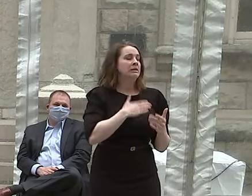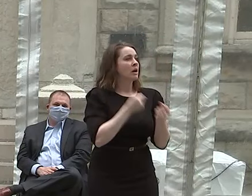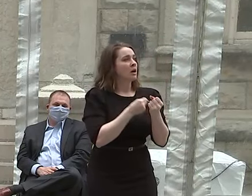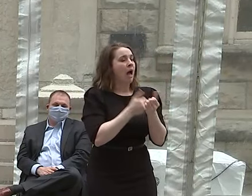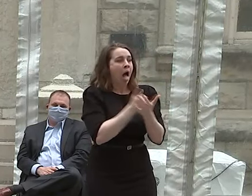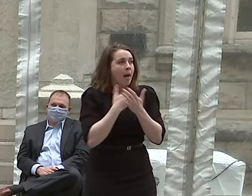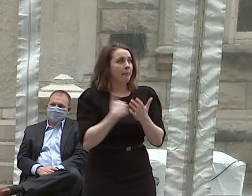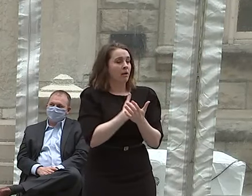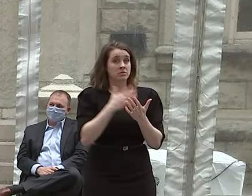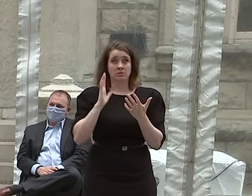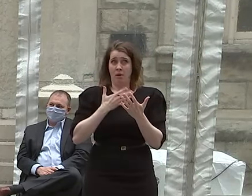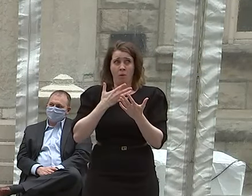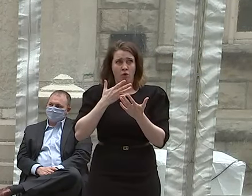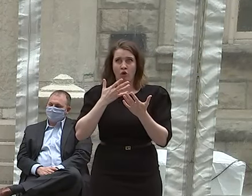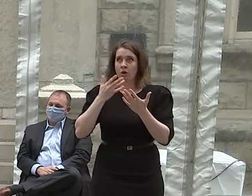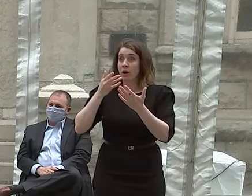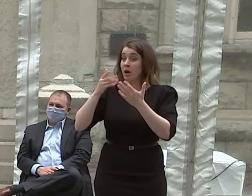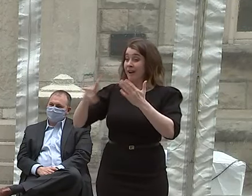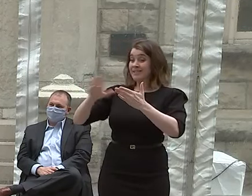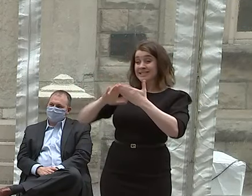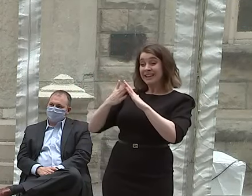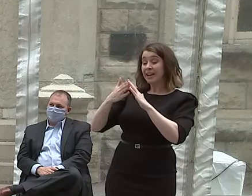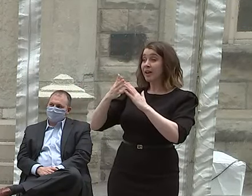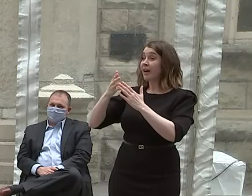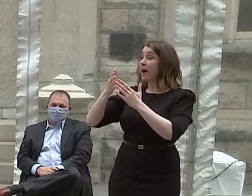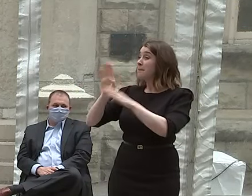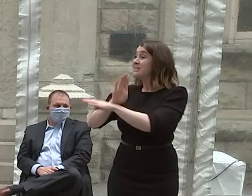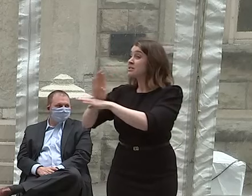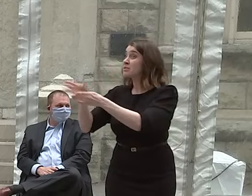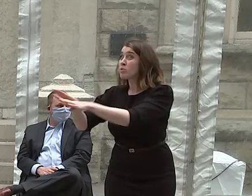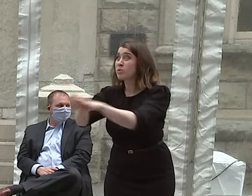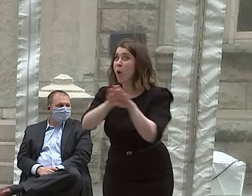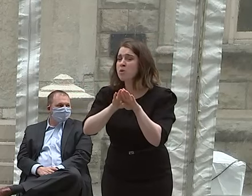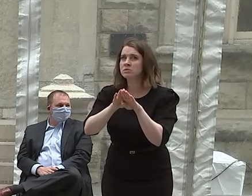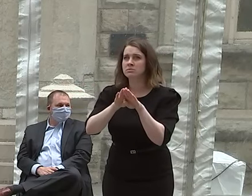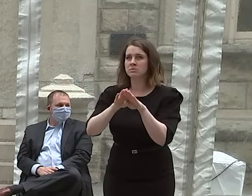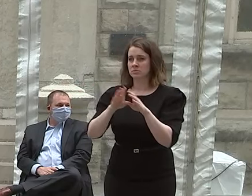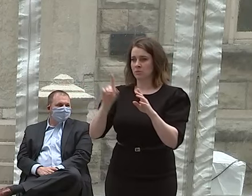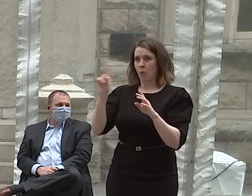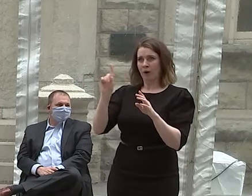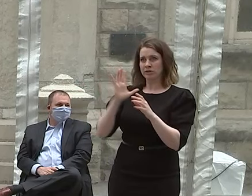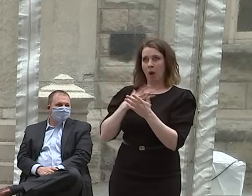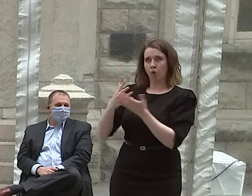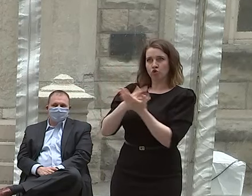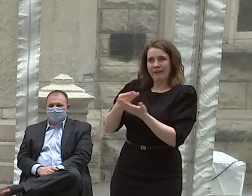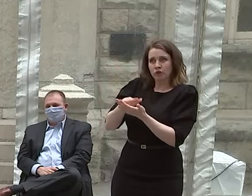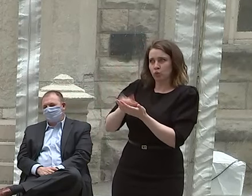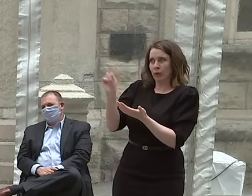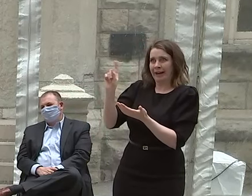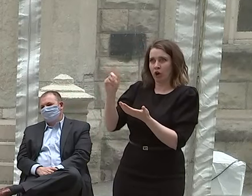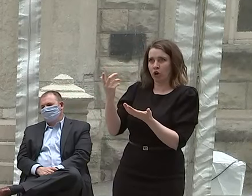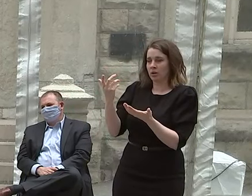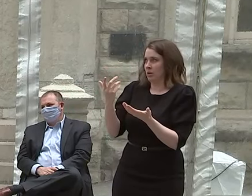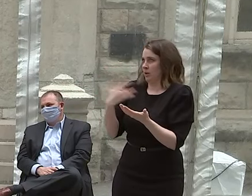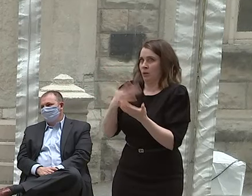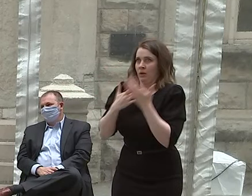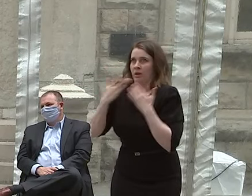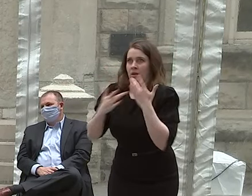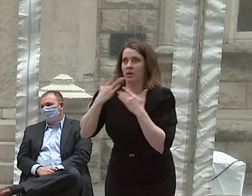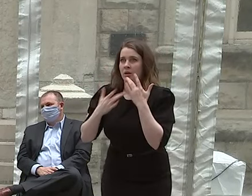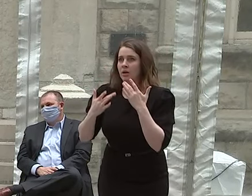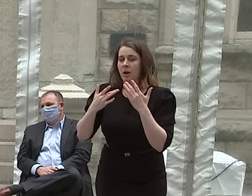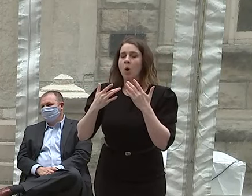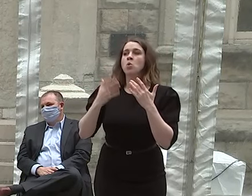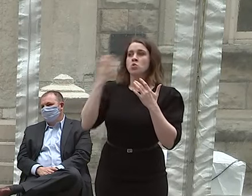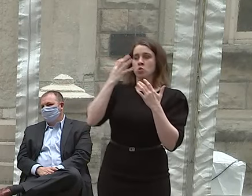lost income. I know every elected official here recognizes when you shut down huge sectors of our economy, there's going to be an